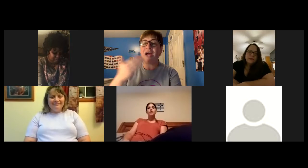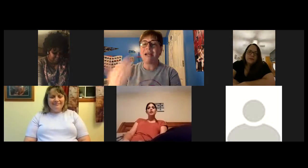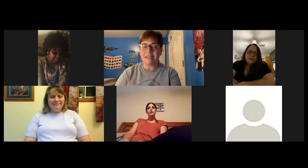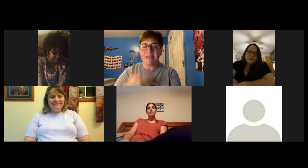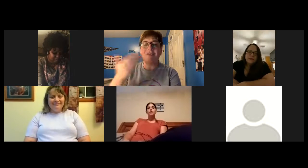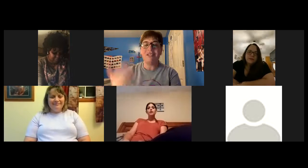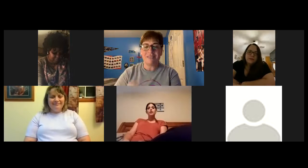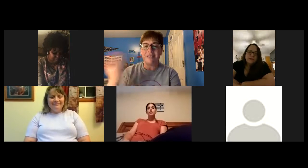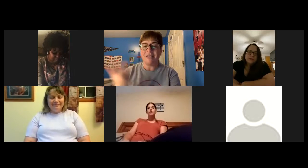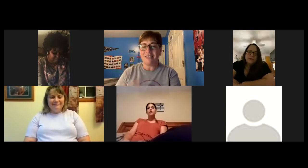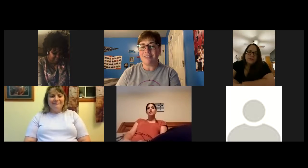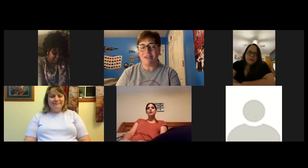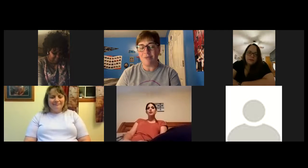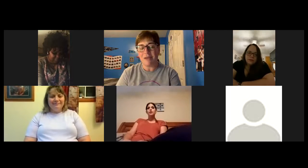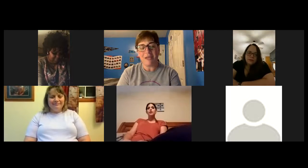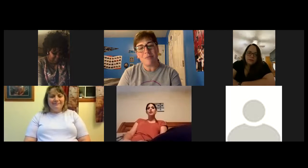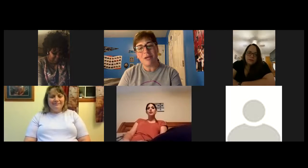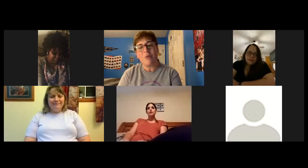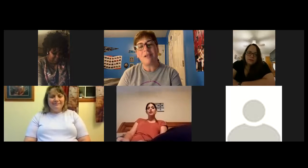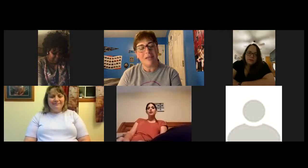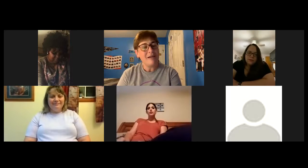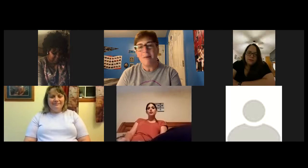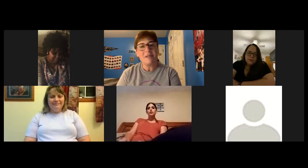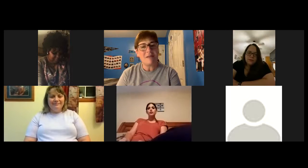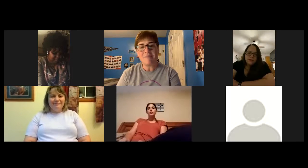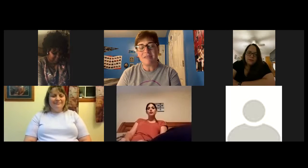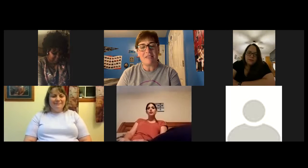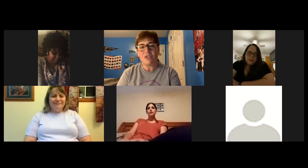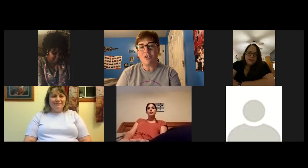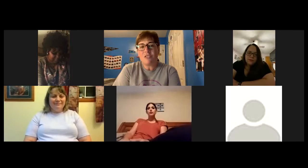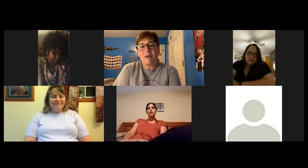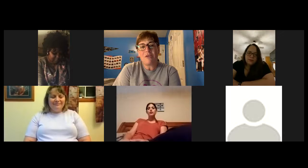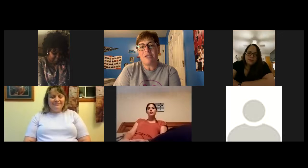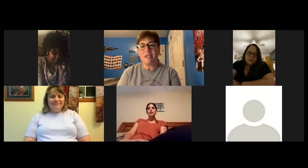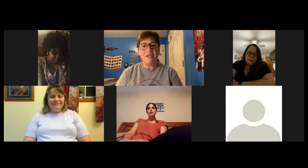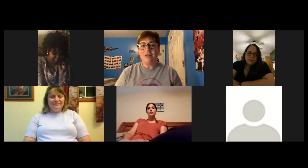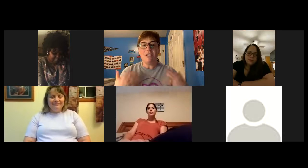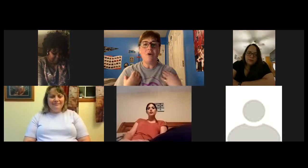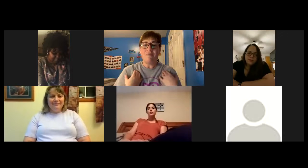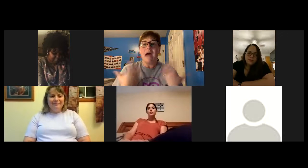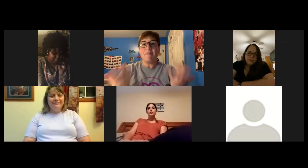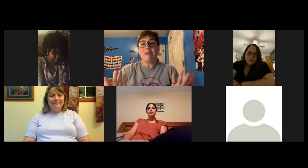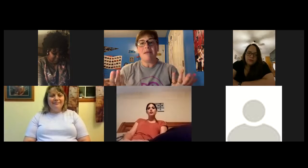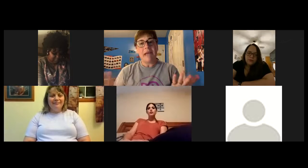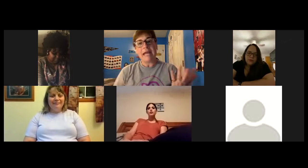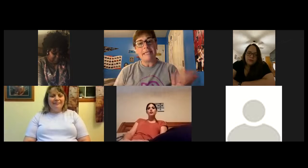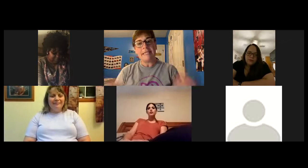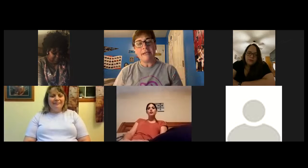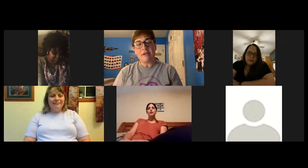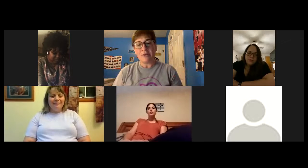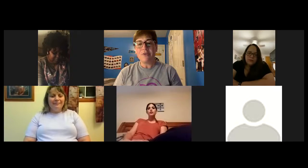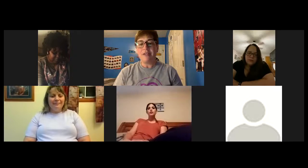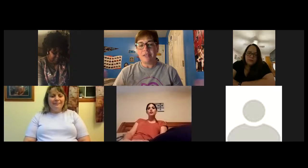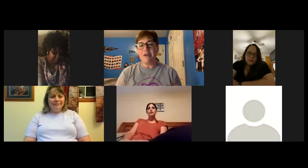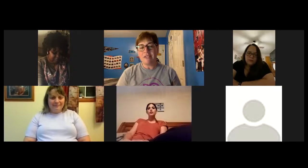into the practice of it, then you pick it up pretty quickly. But something that's new, especially not being 18